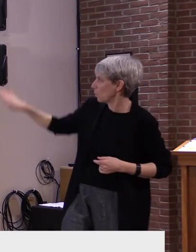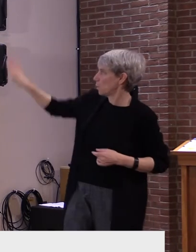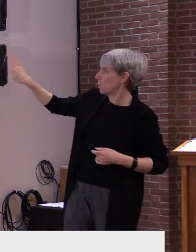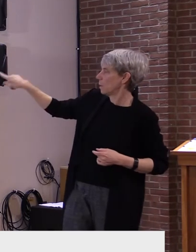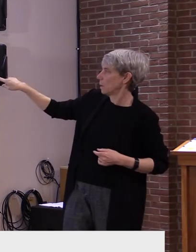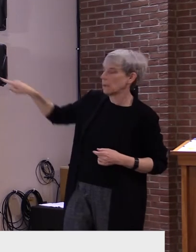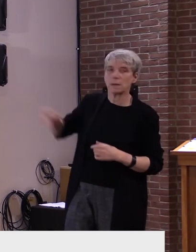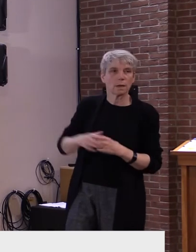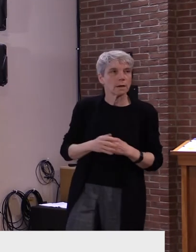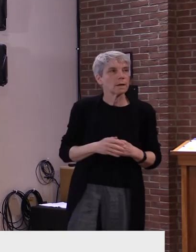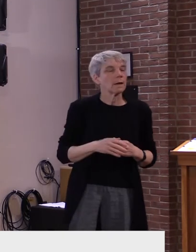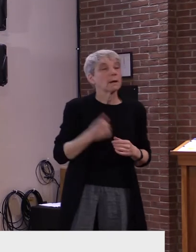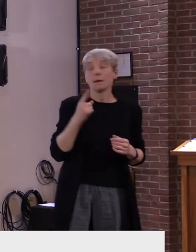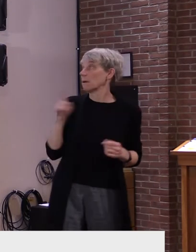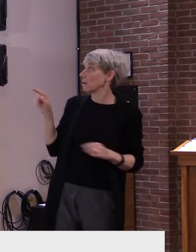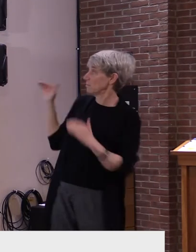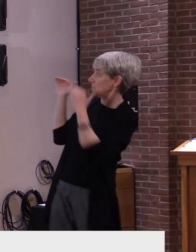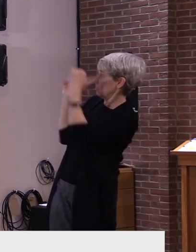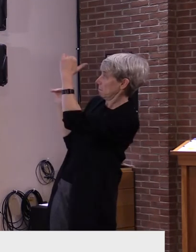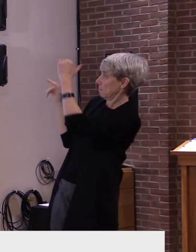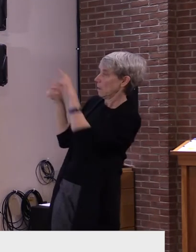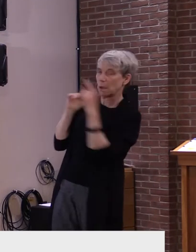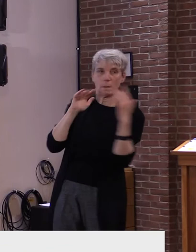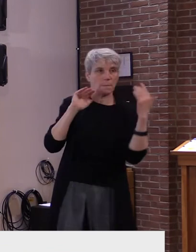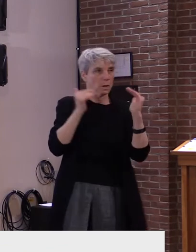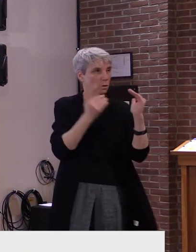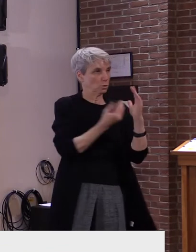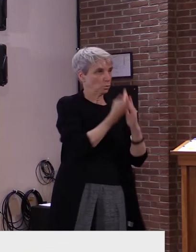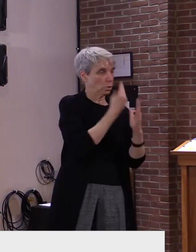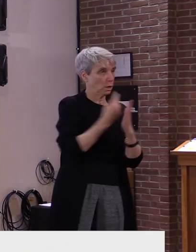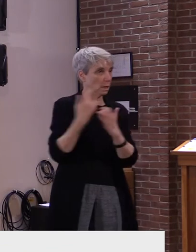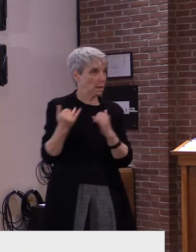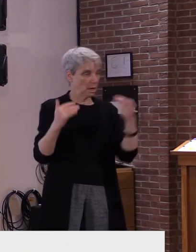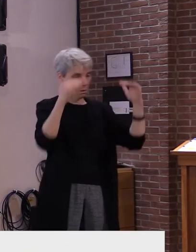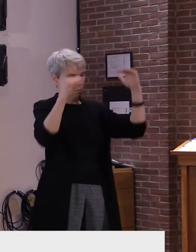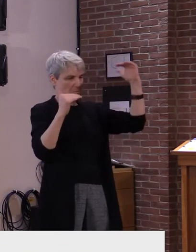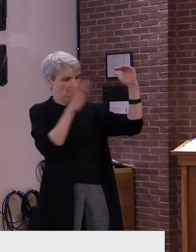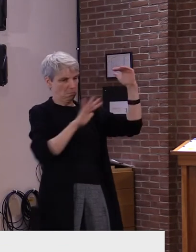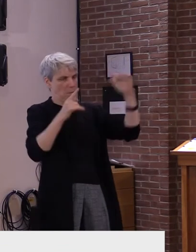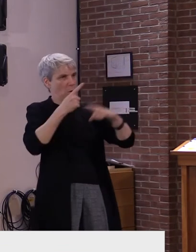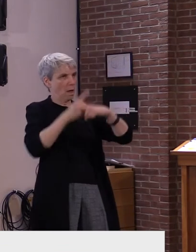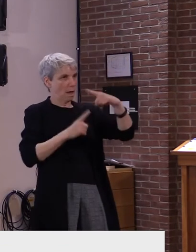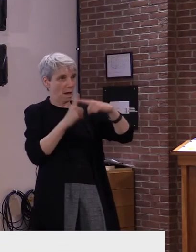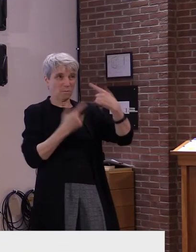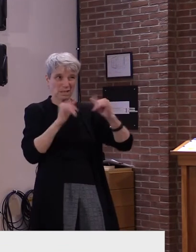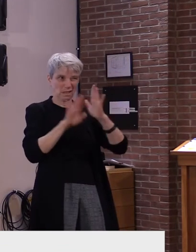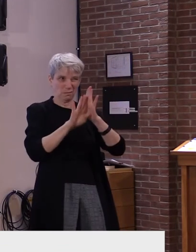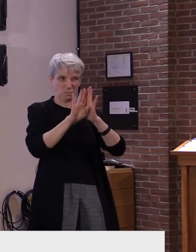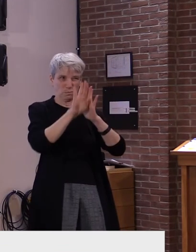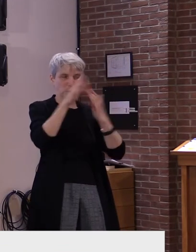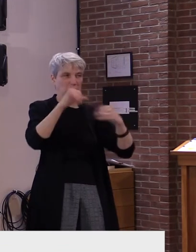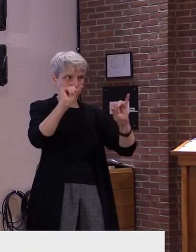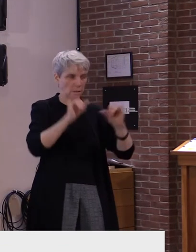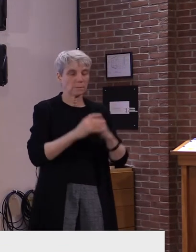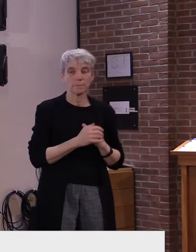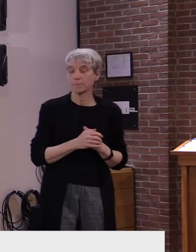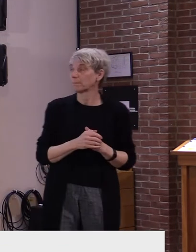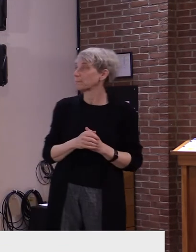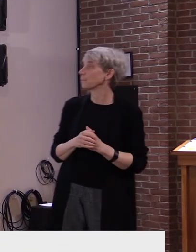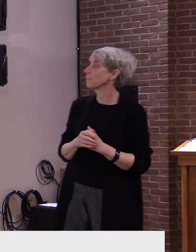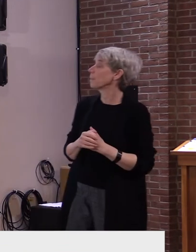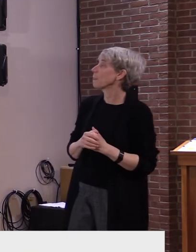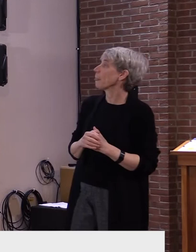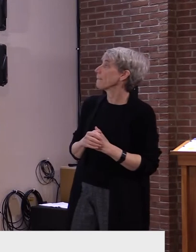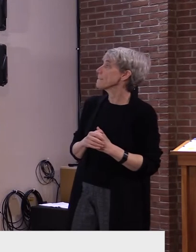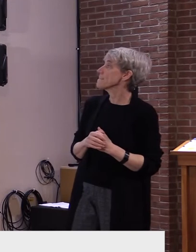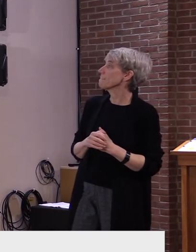in the spring so clearly cases in the region continue to trend up looking at a couple of the jurisdictions within our region you'll see that the